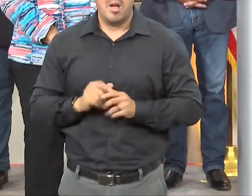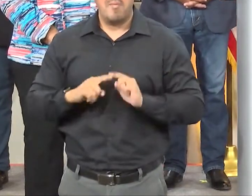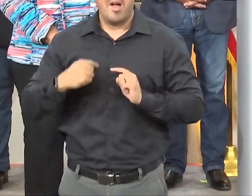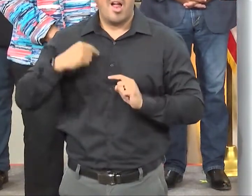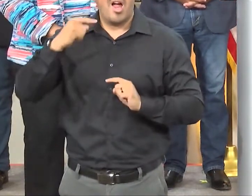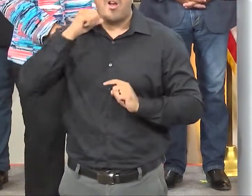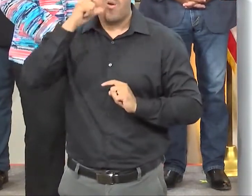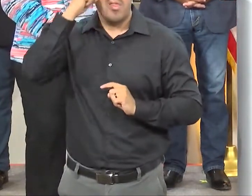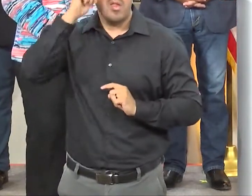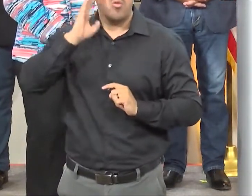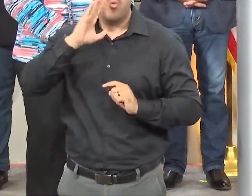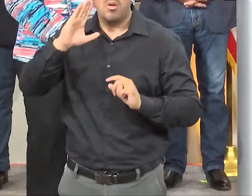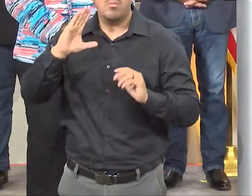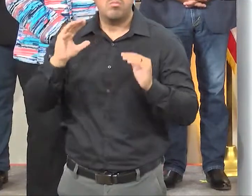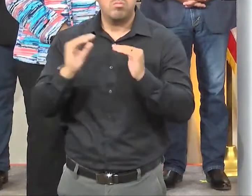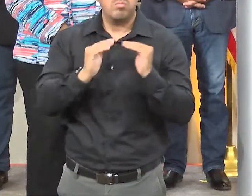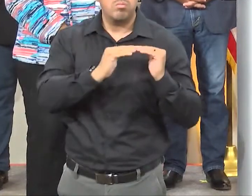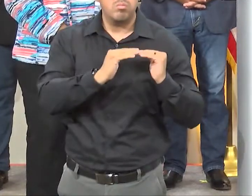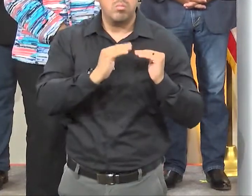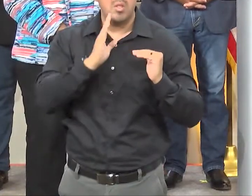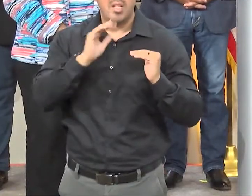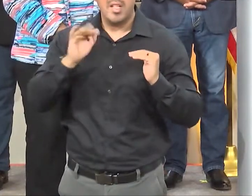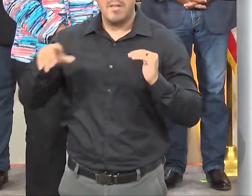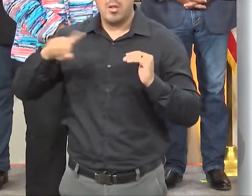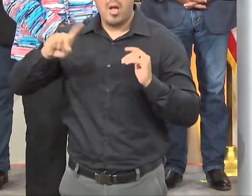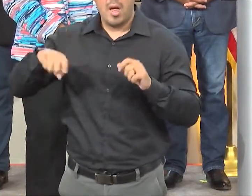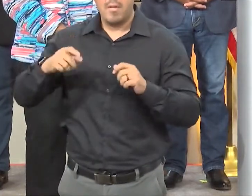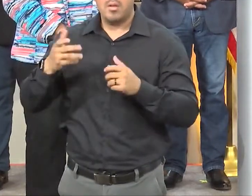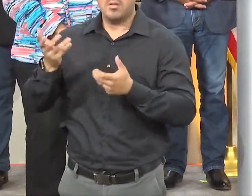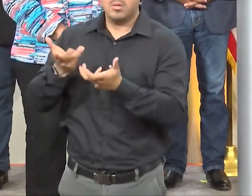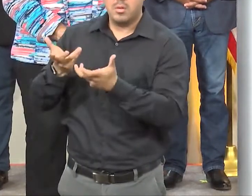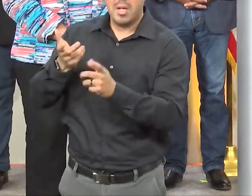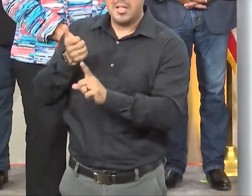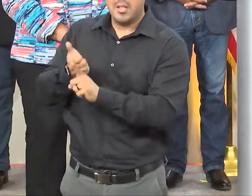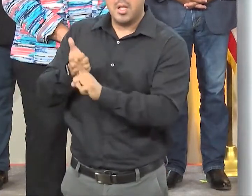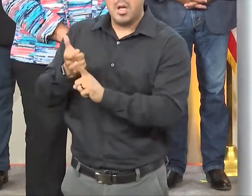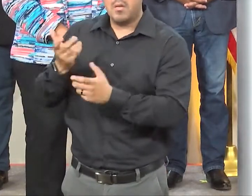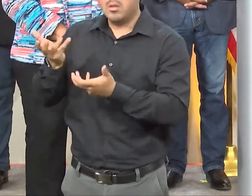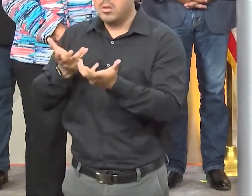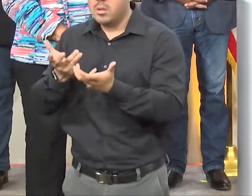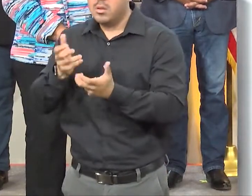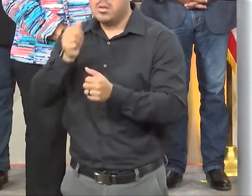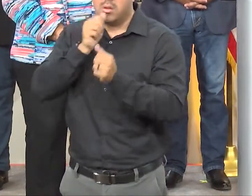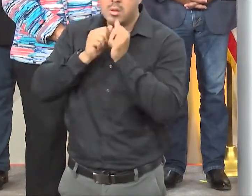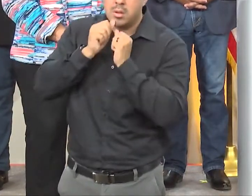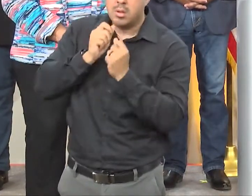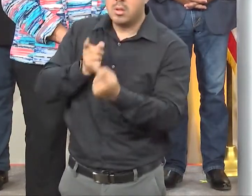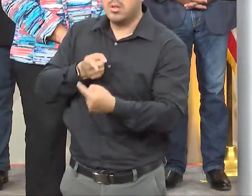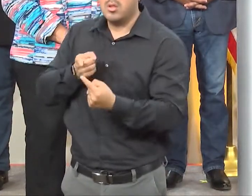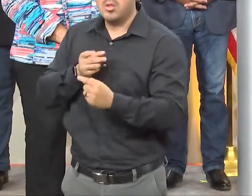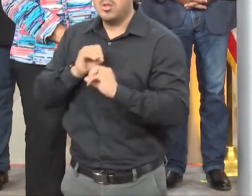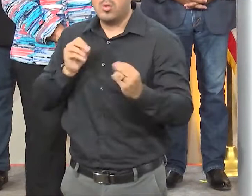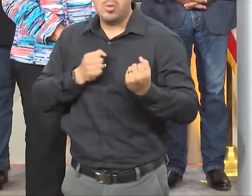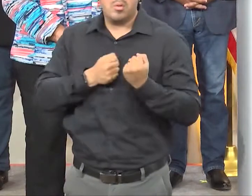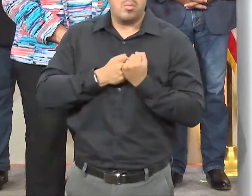be unfair just to allow these individuals to deal with GLO by themselves without any